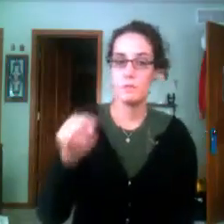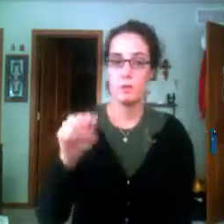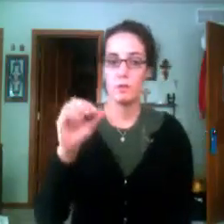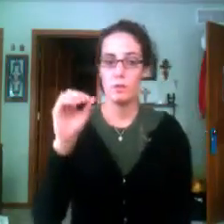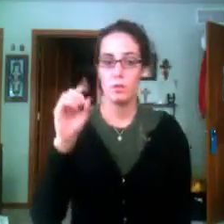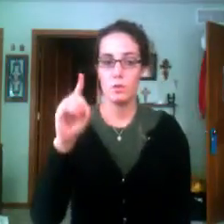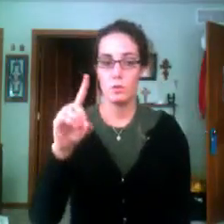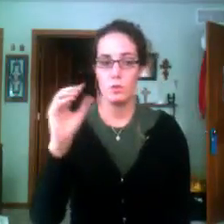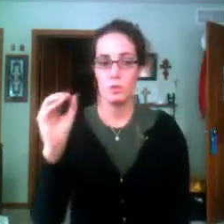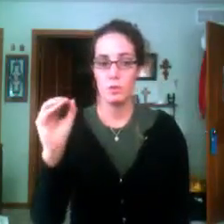0.10,